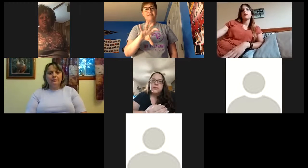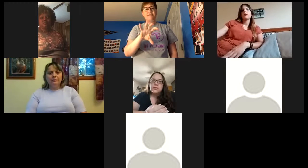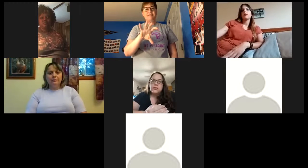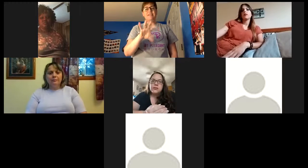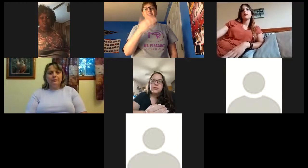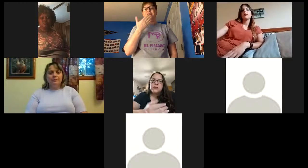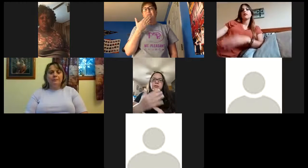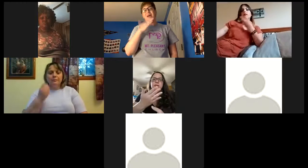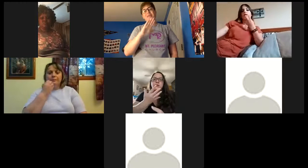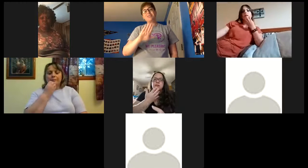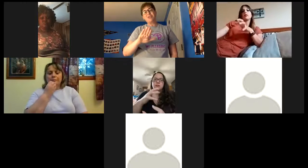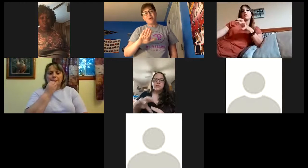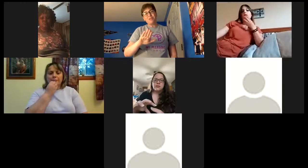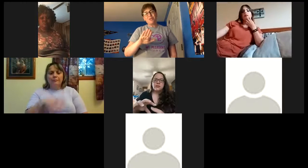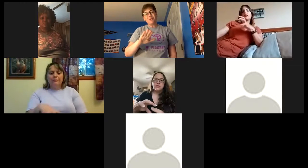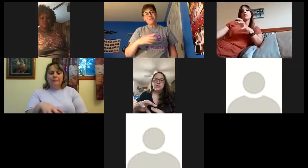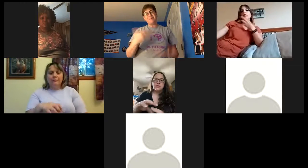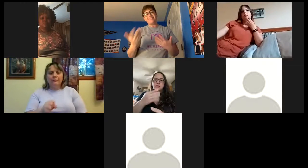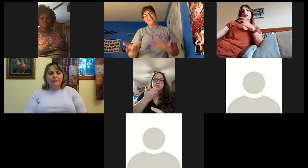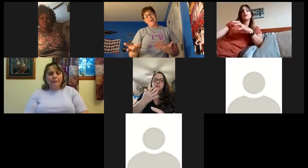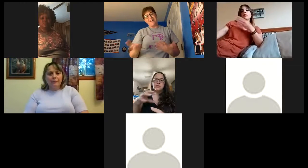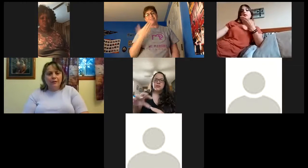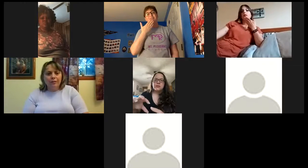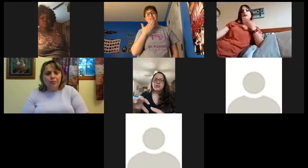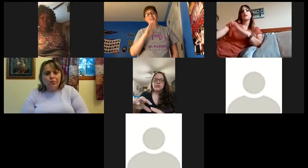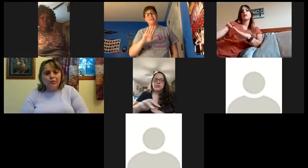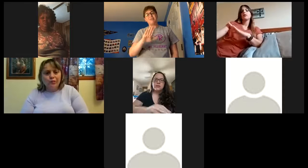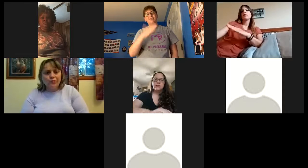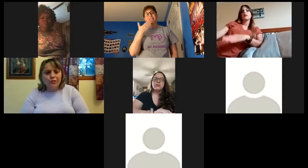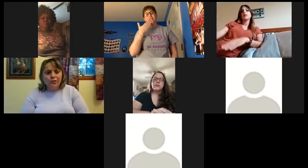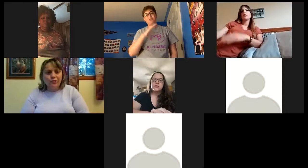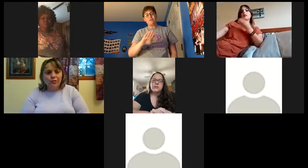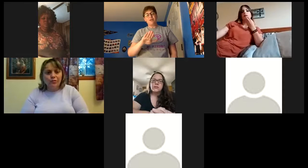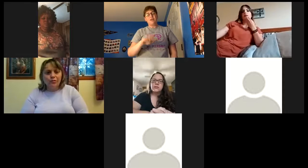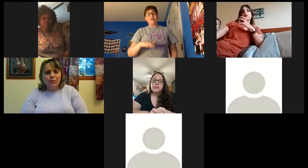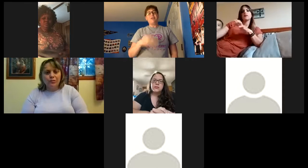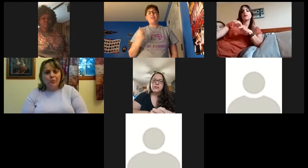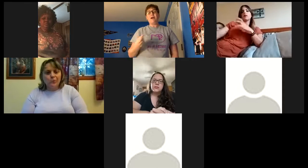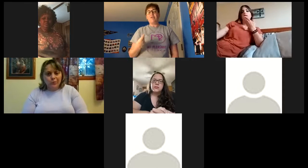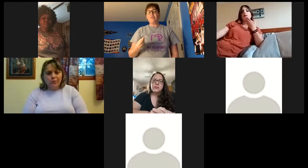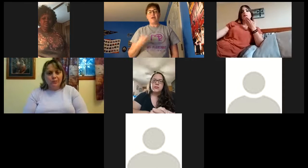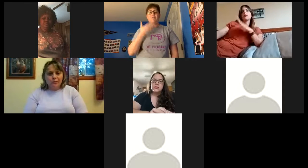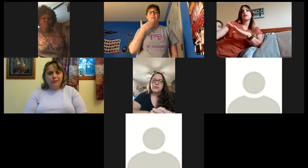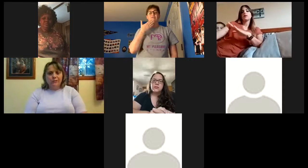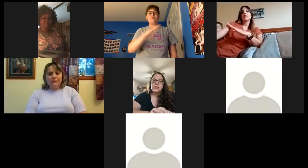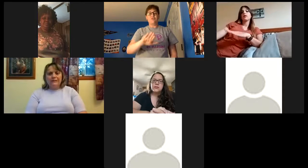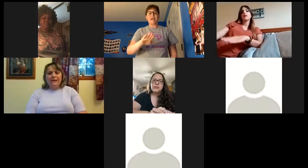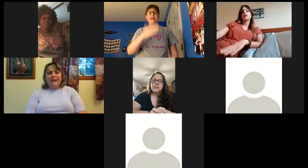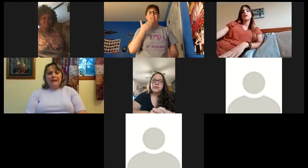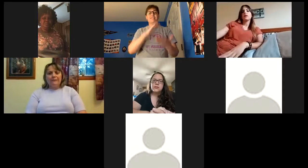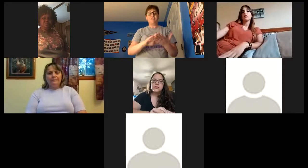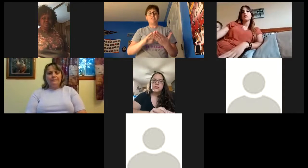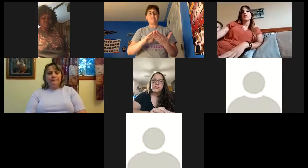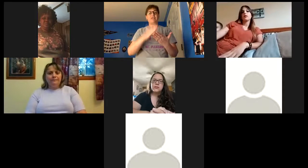hot. So, I mean, it's close to it, but it's not. So, I don't think you'll have a problem if you do